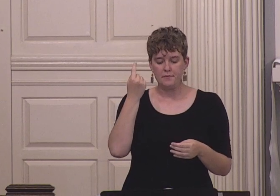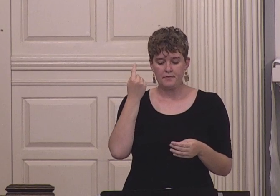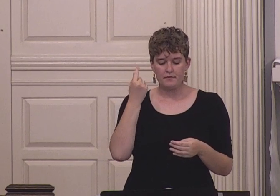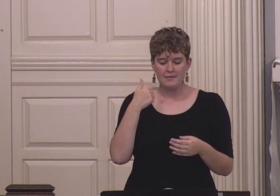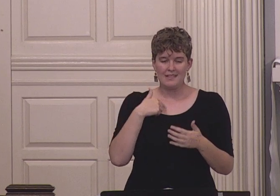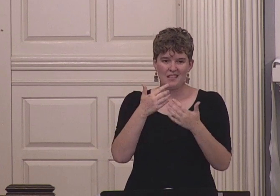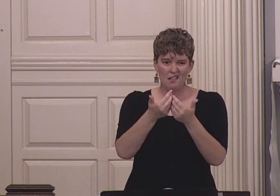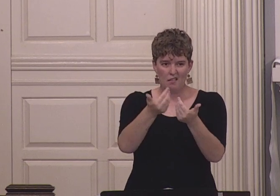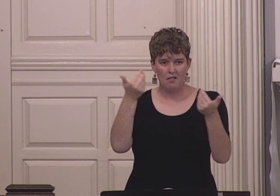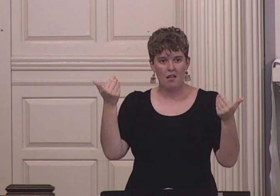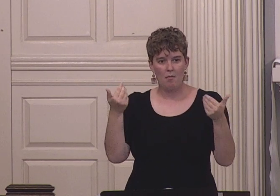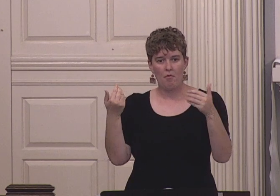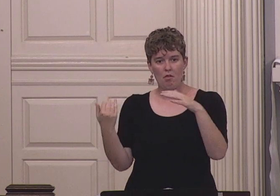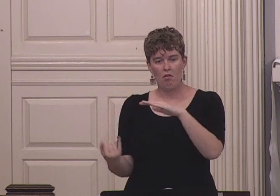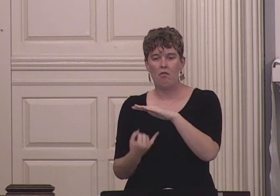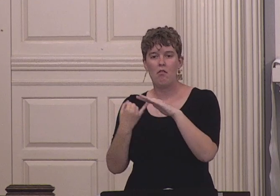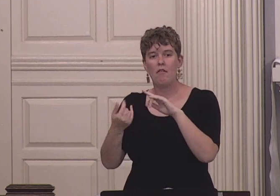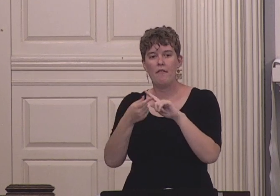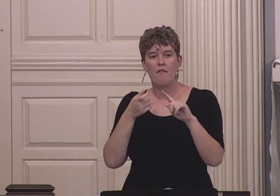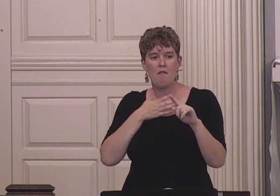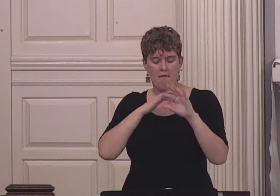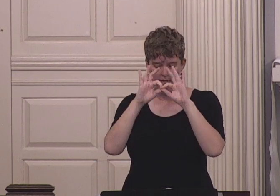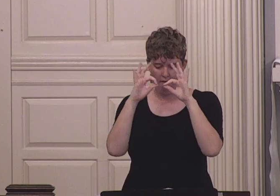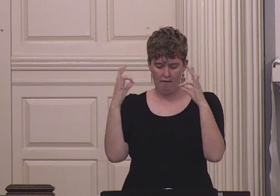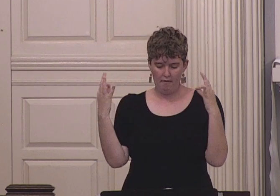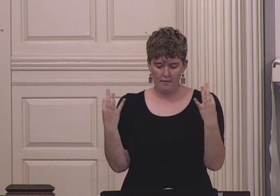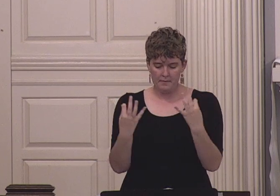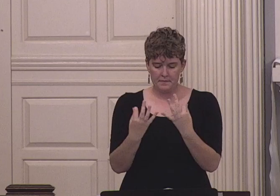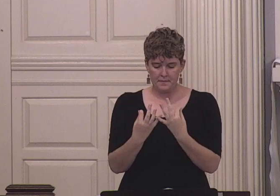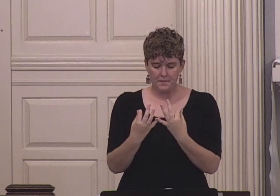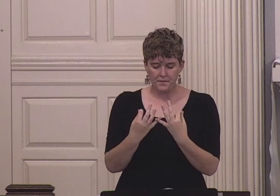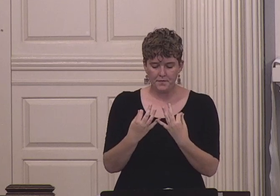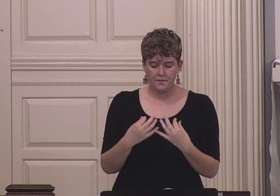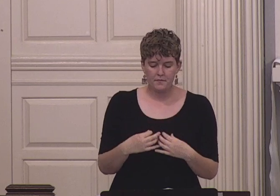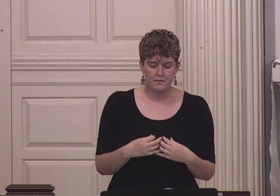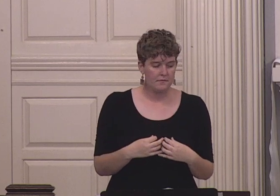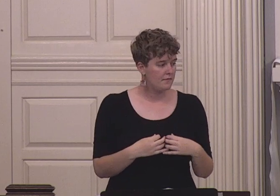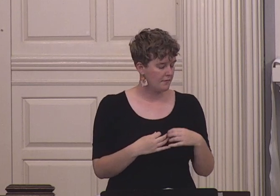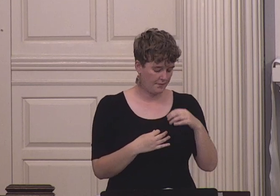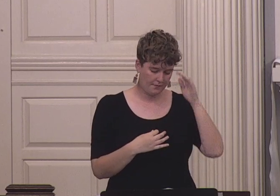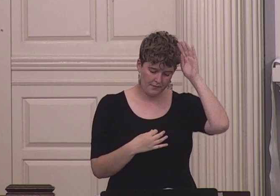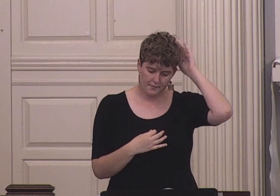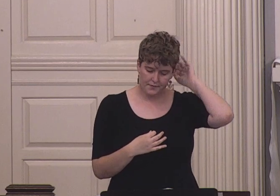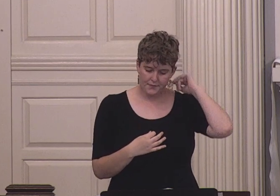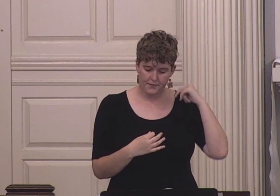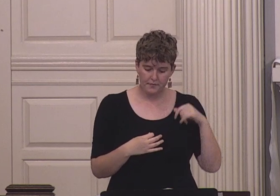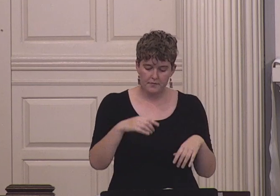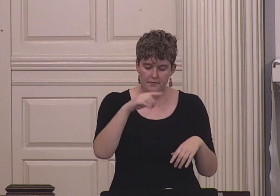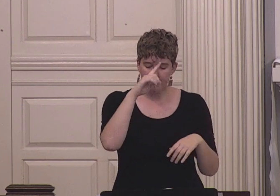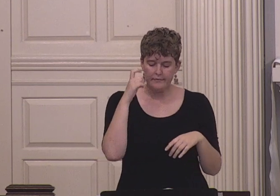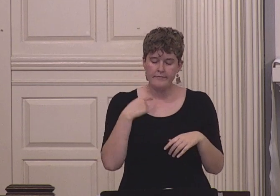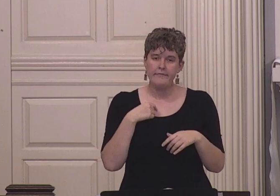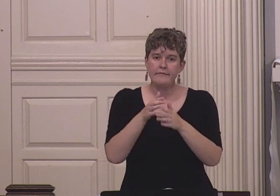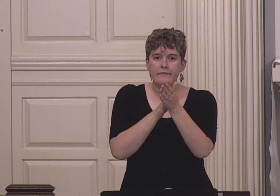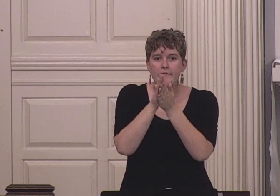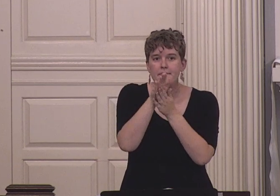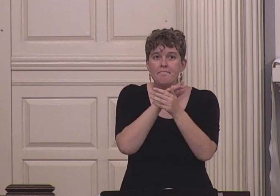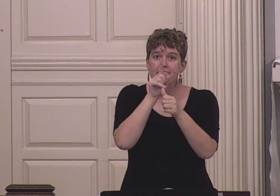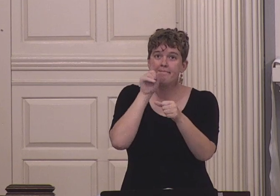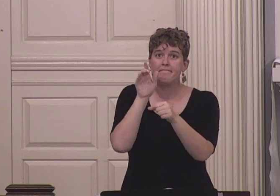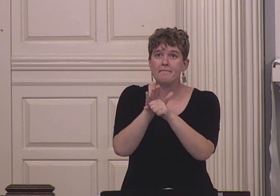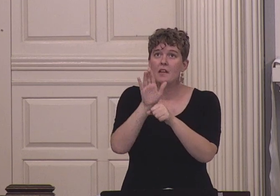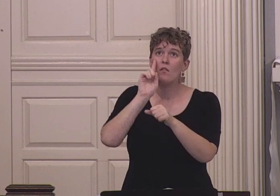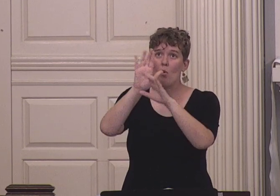a stranger to my children, because zeal for your